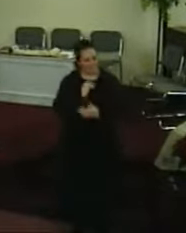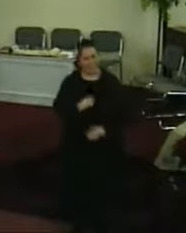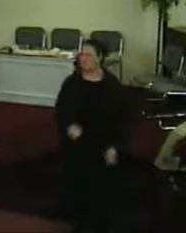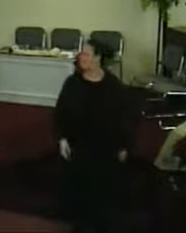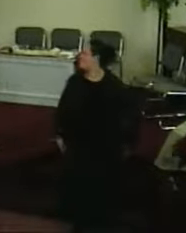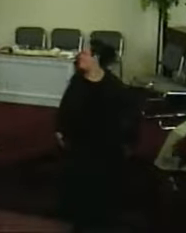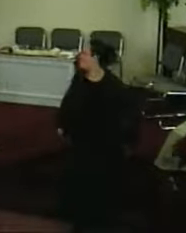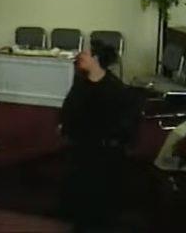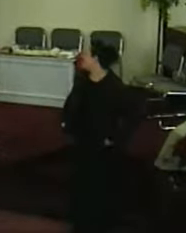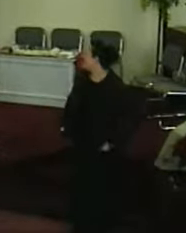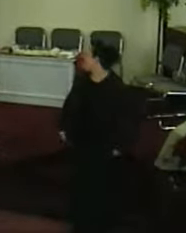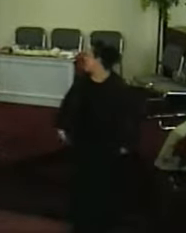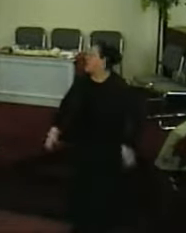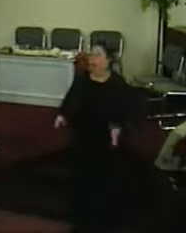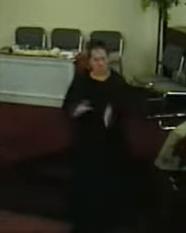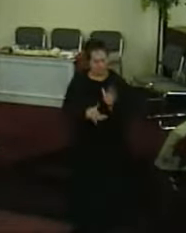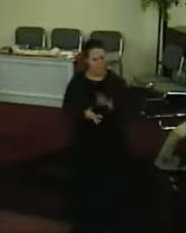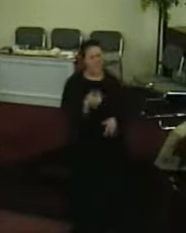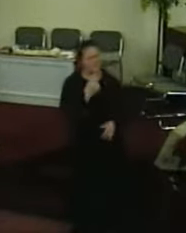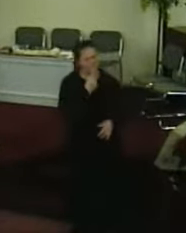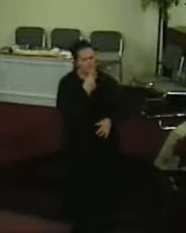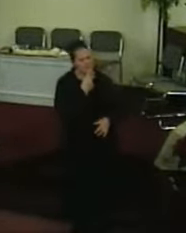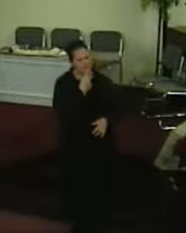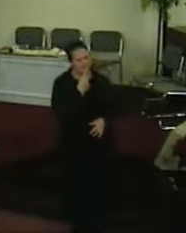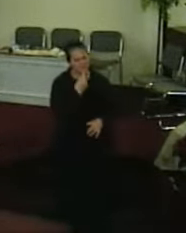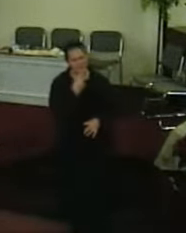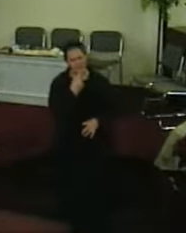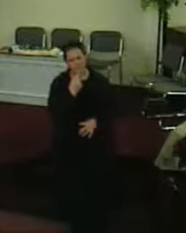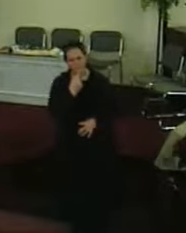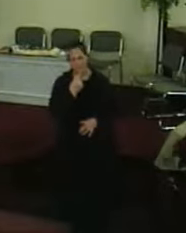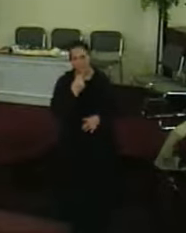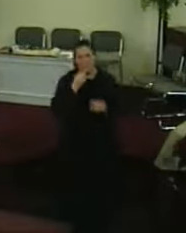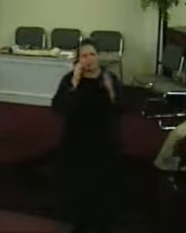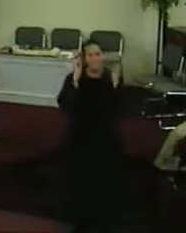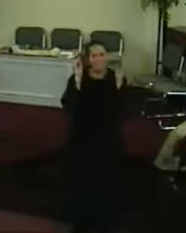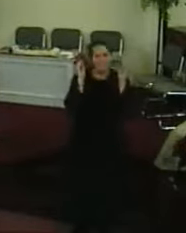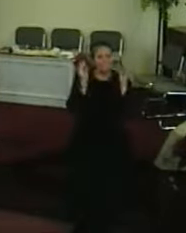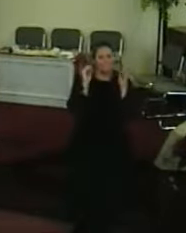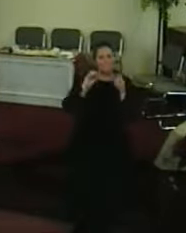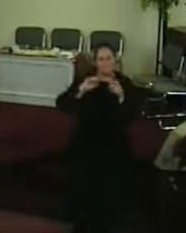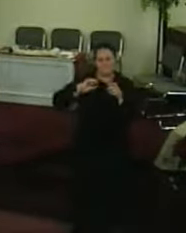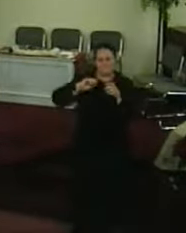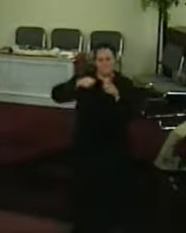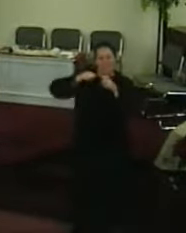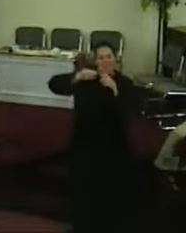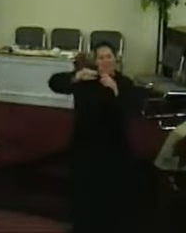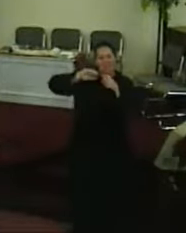Doesn't the Bible say something about magnify the Lord with me?